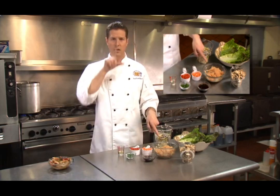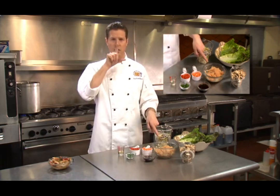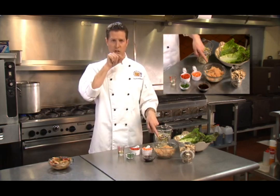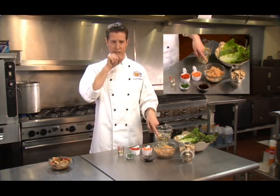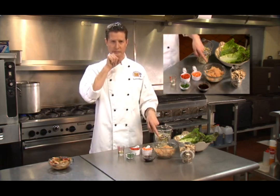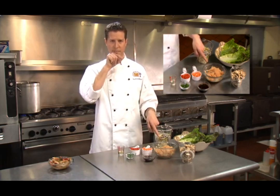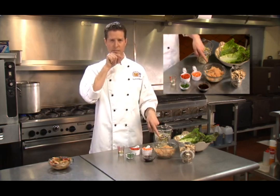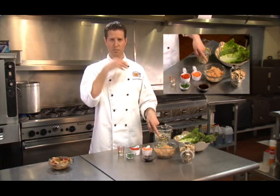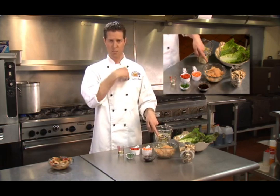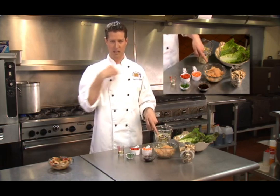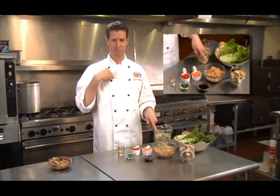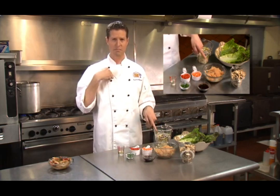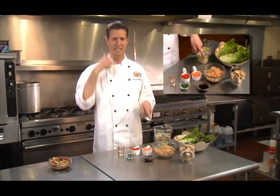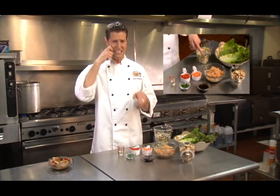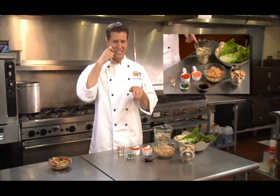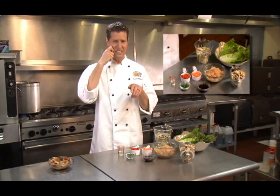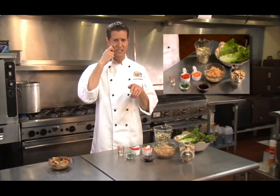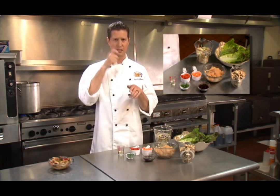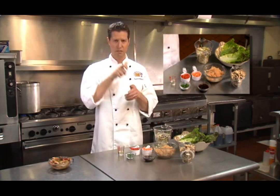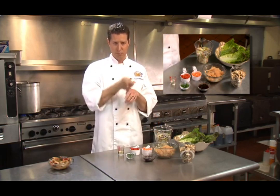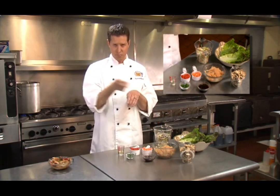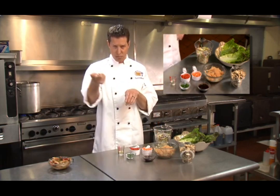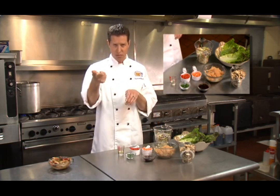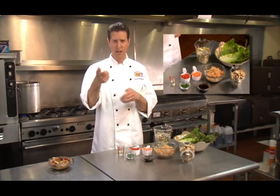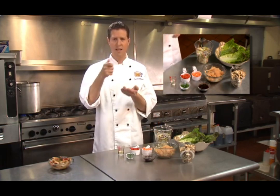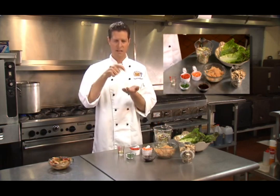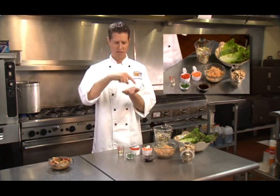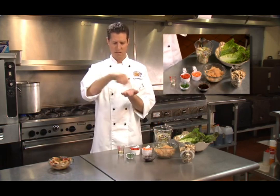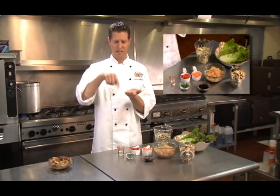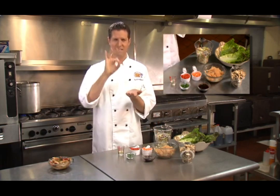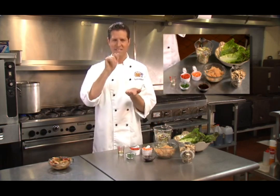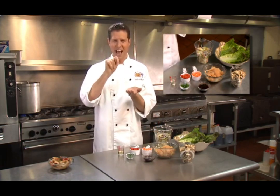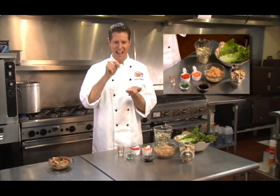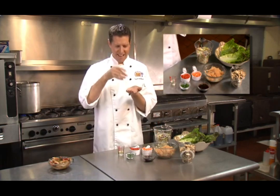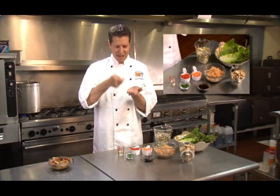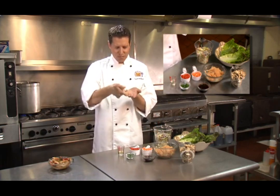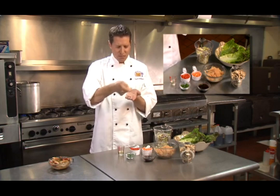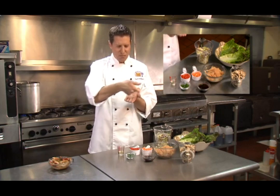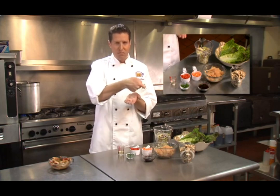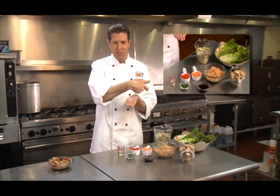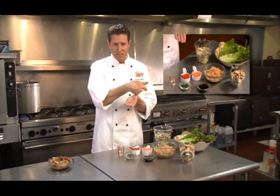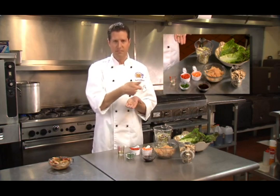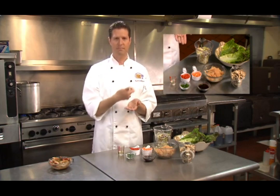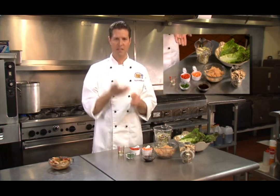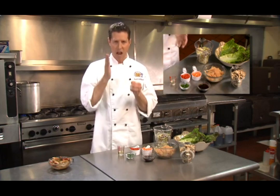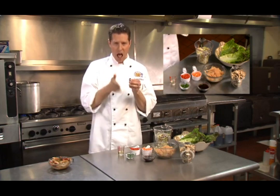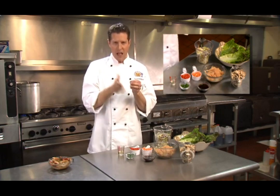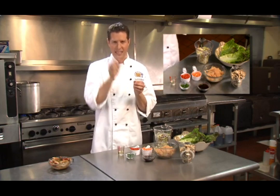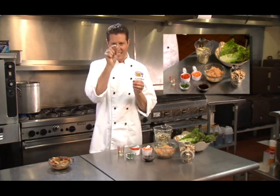Discard skin from the chicken breast, cut off any fat, and cut into thin strips.